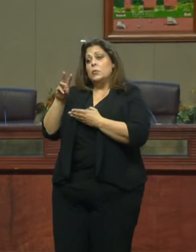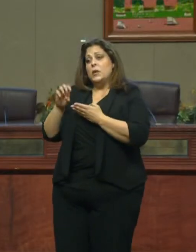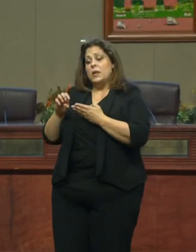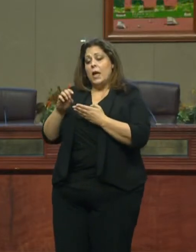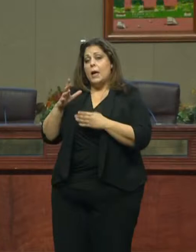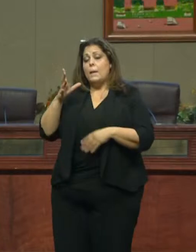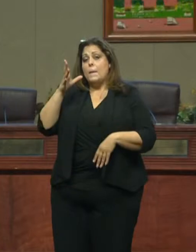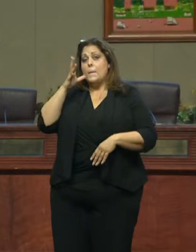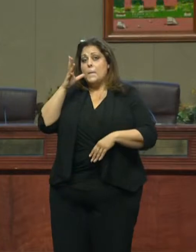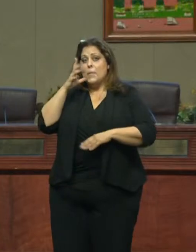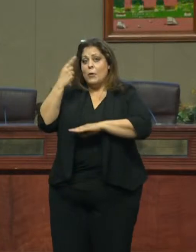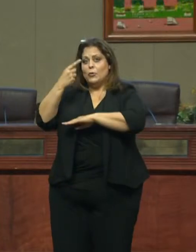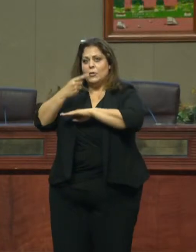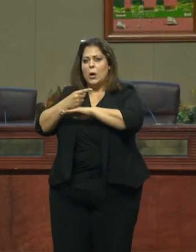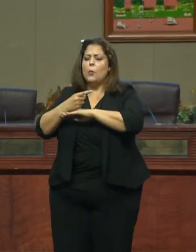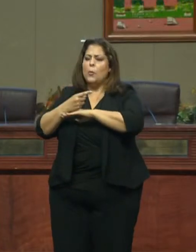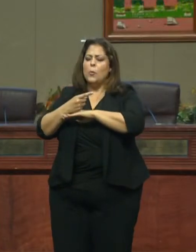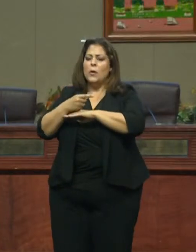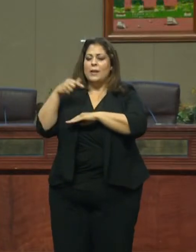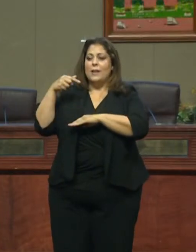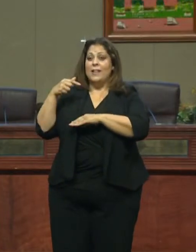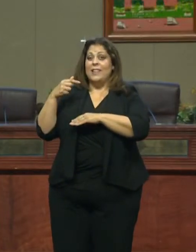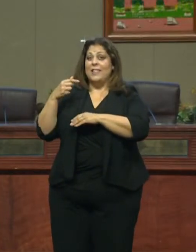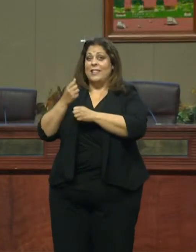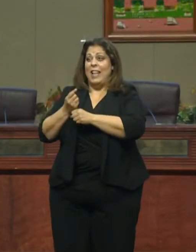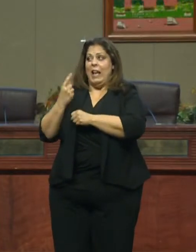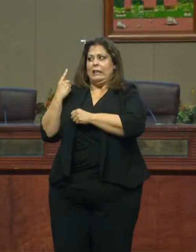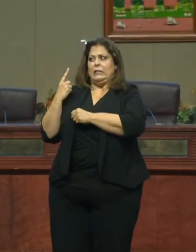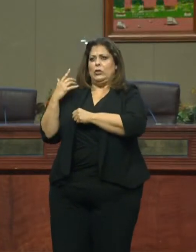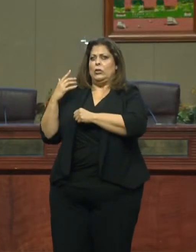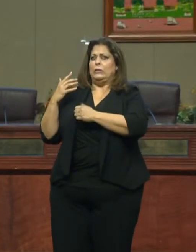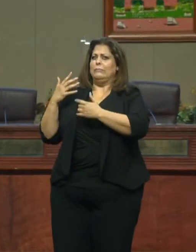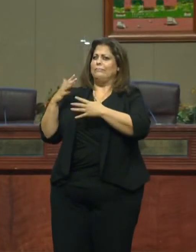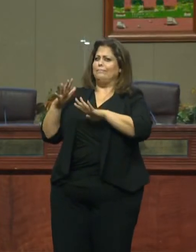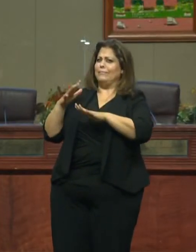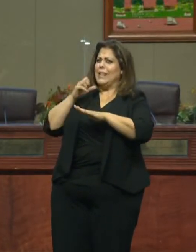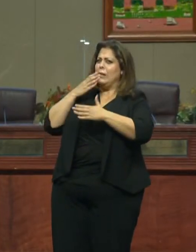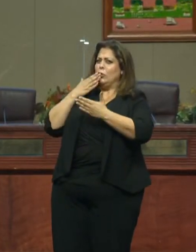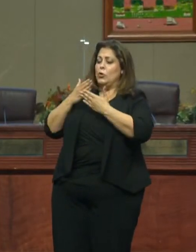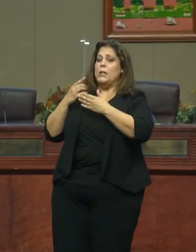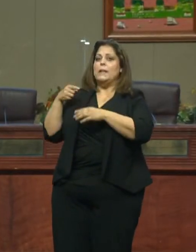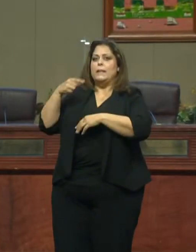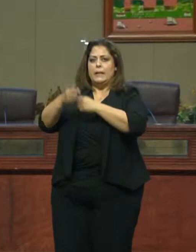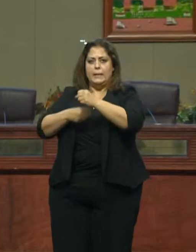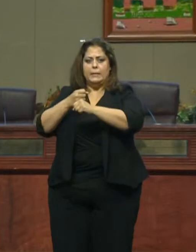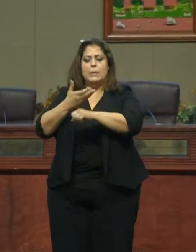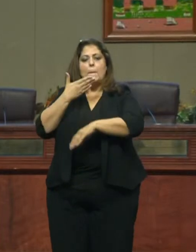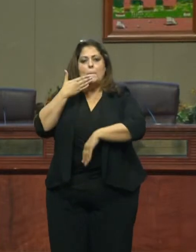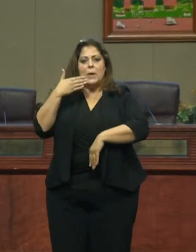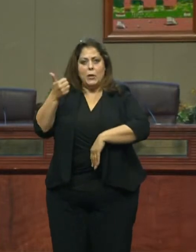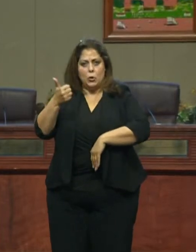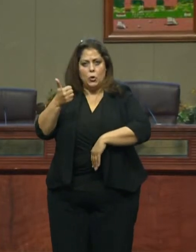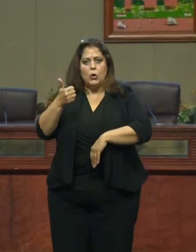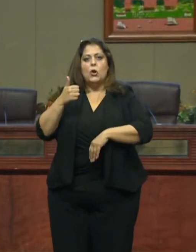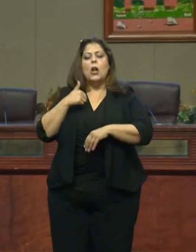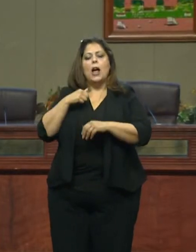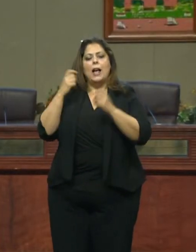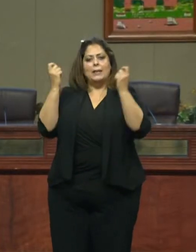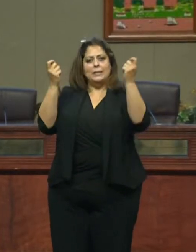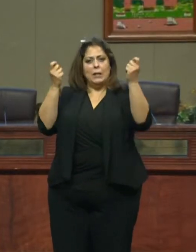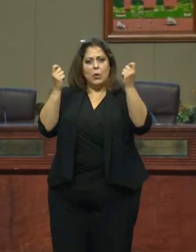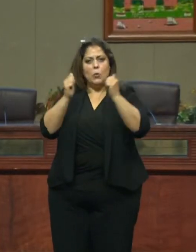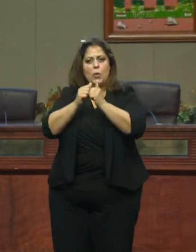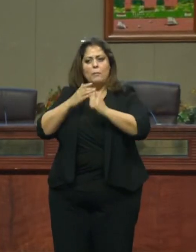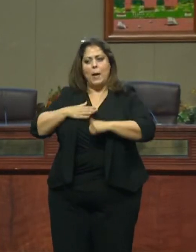was the year before. I had the opportunity to celebrate and honor my mother and my wife, Susie. And